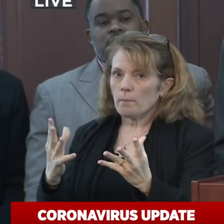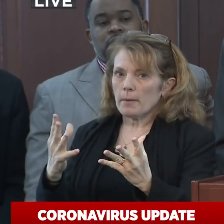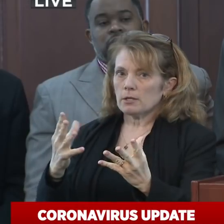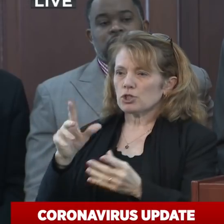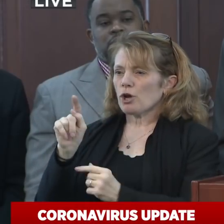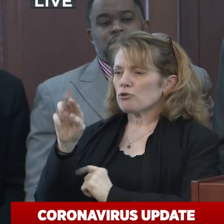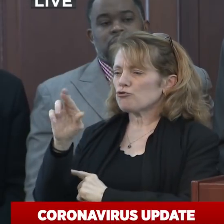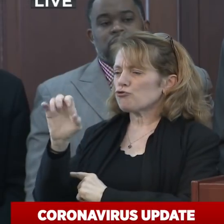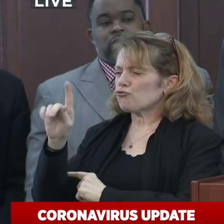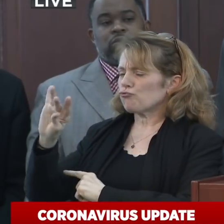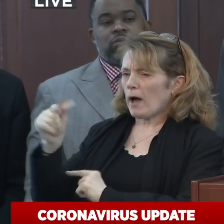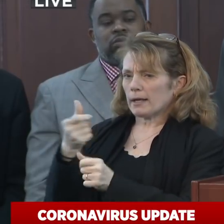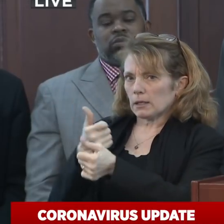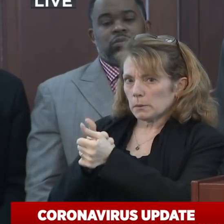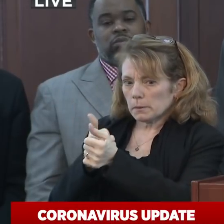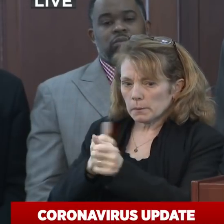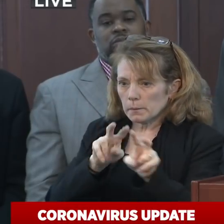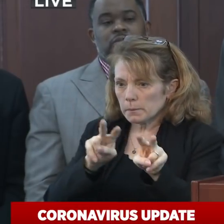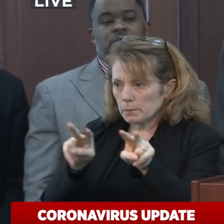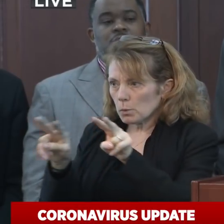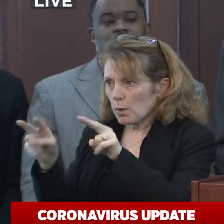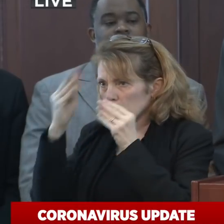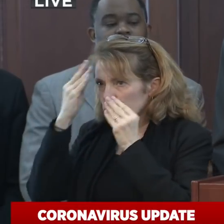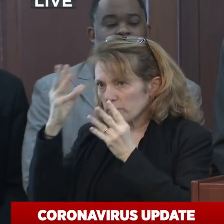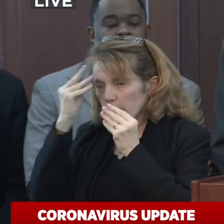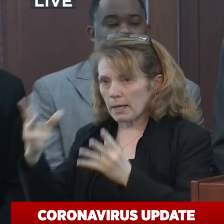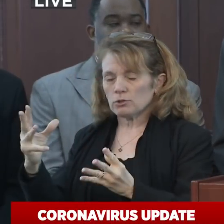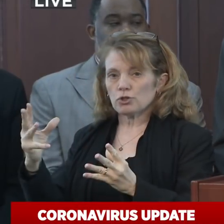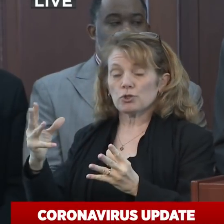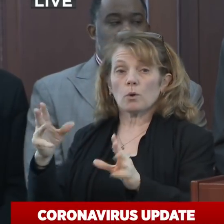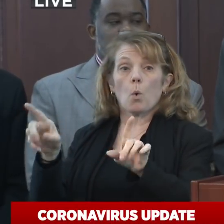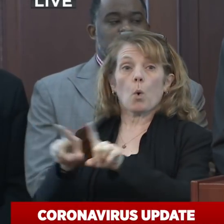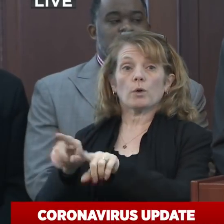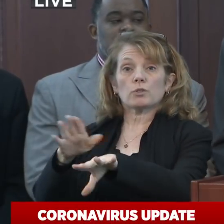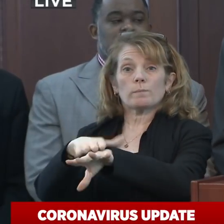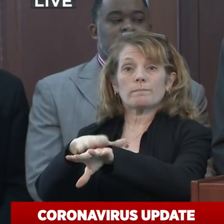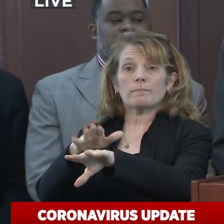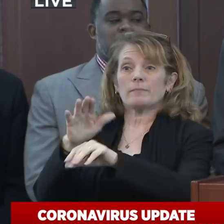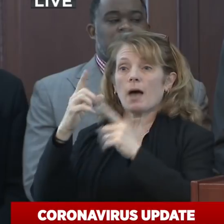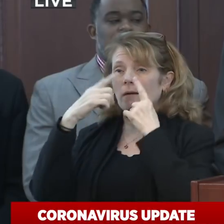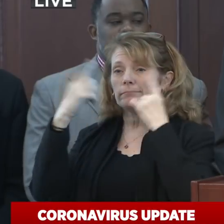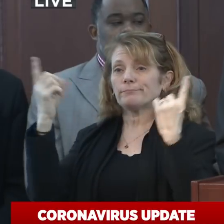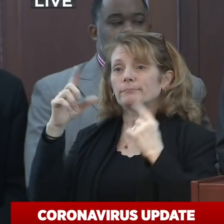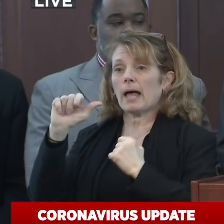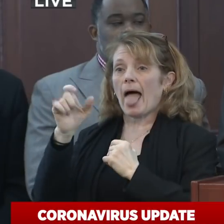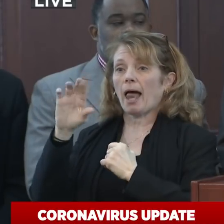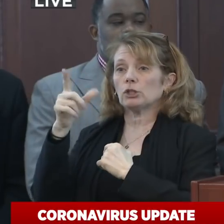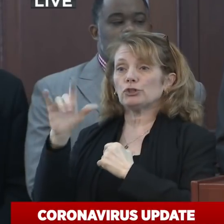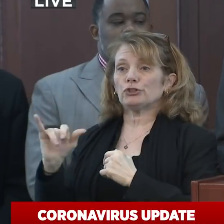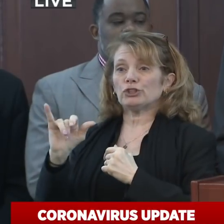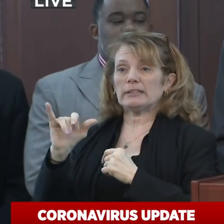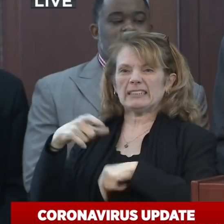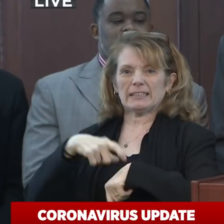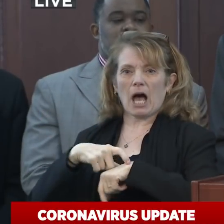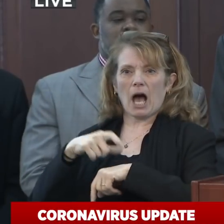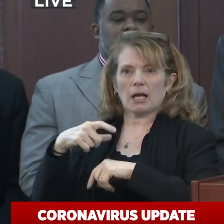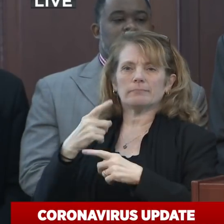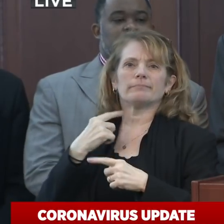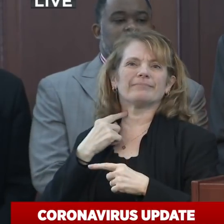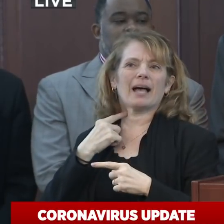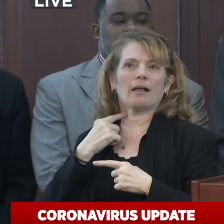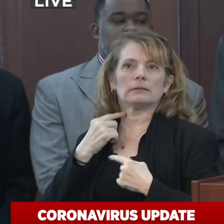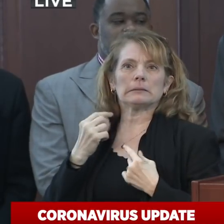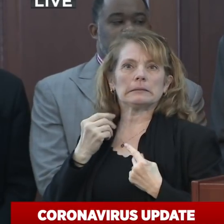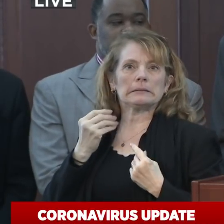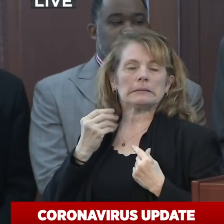Tracking is a very important part of this. Want to caution everyone, allergy season is about to start, so, you know, if you're feeling that tickle in your throat,